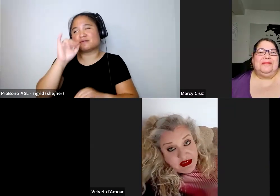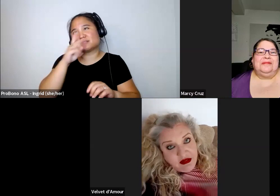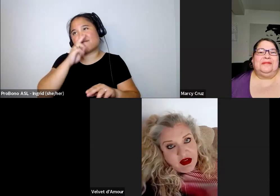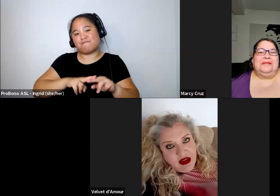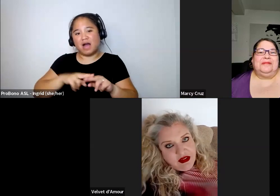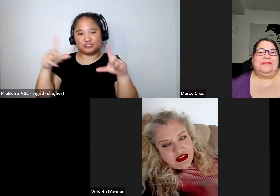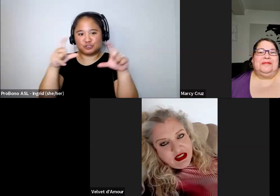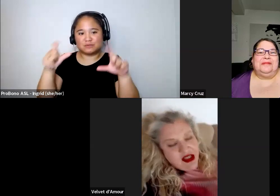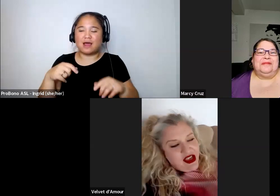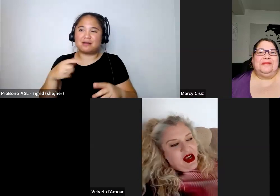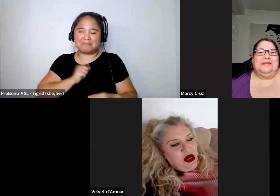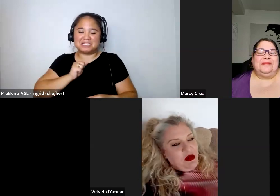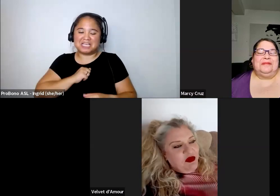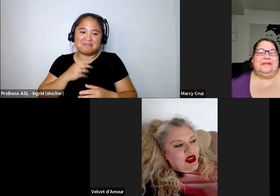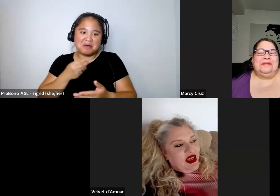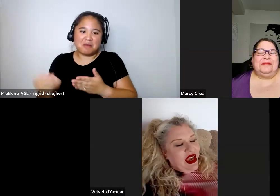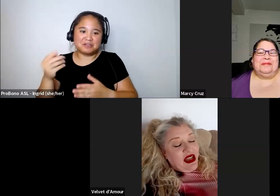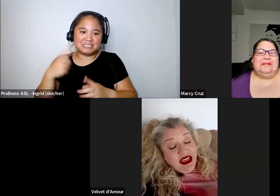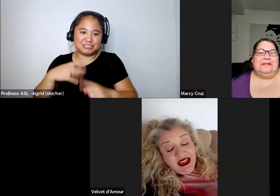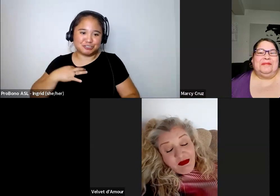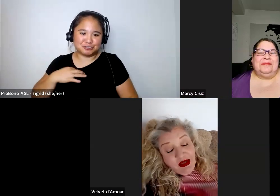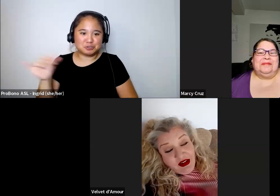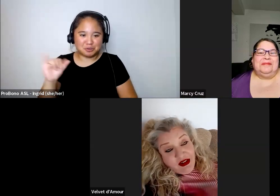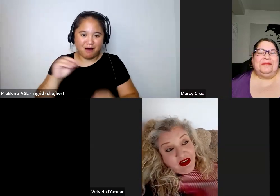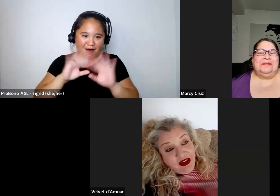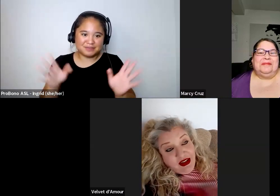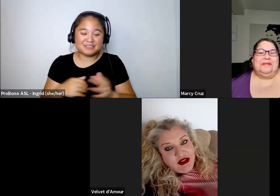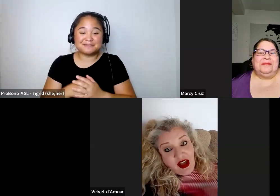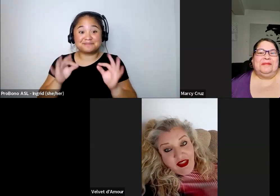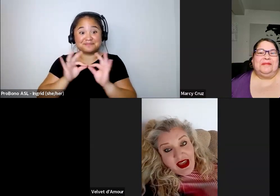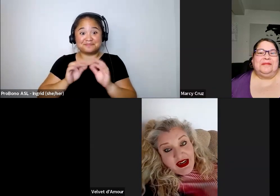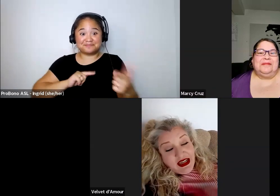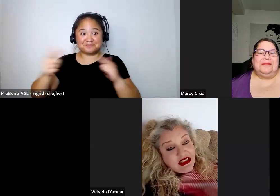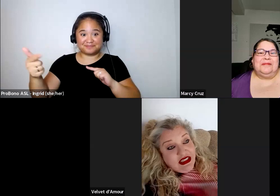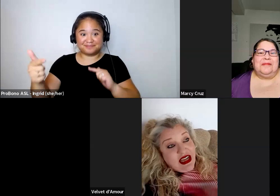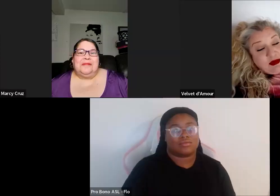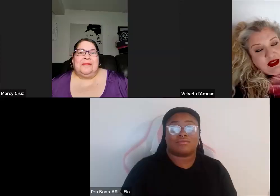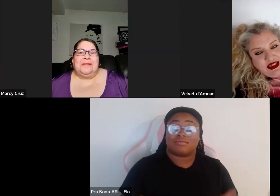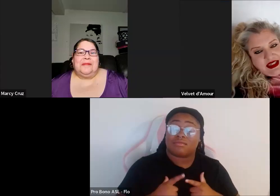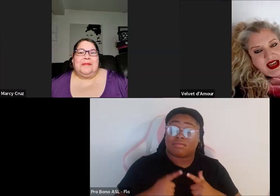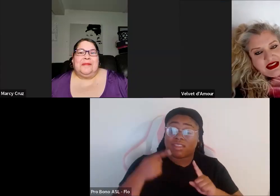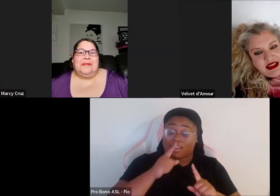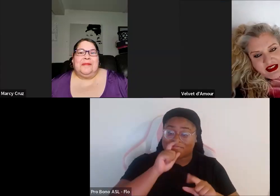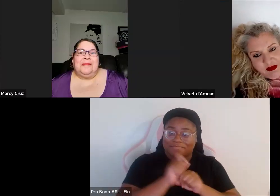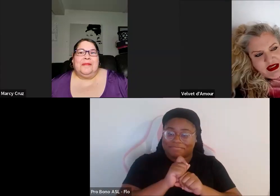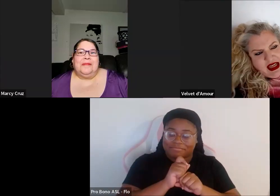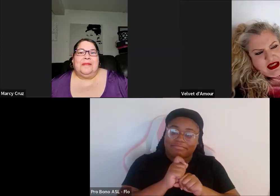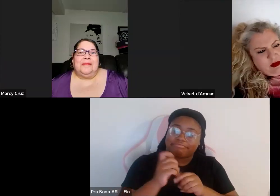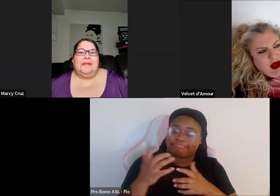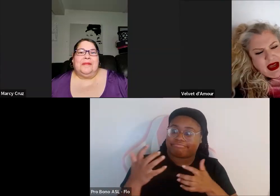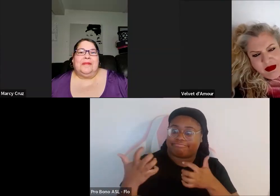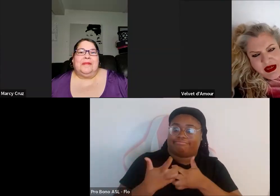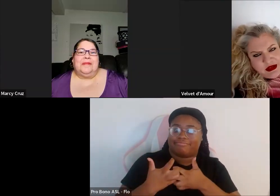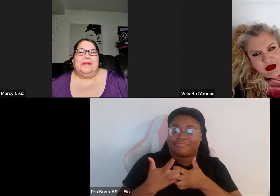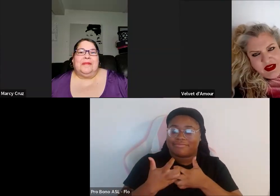the t-shirt myself obviously um and he being carl lagerfeld saw that and actually adapted it and got the mate got